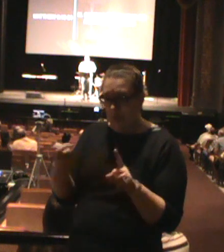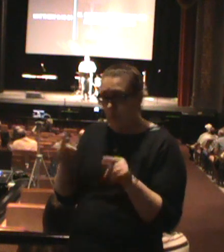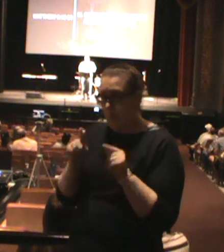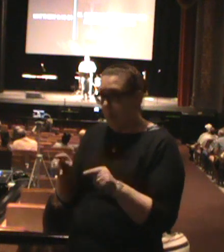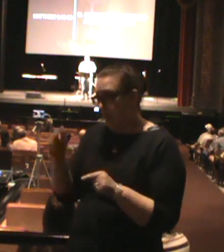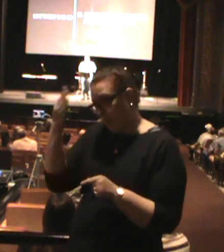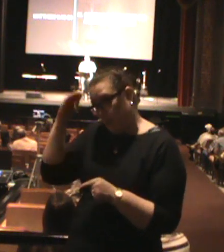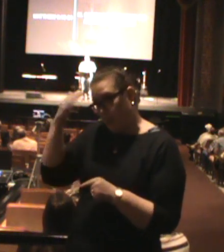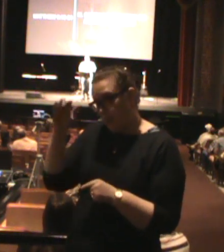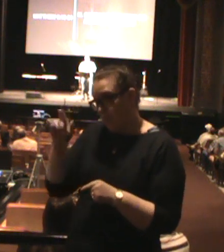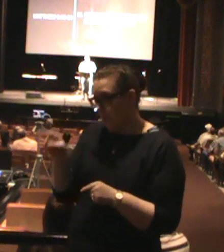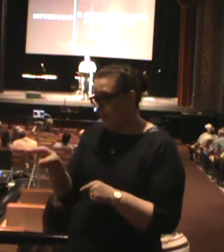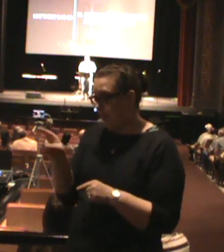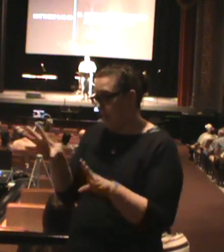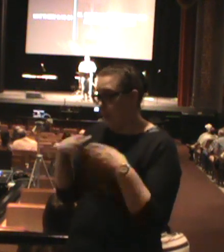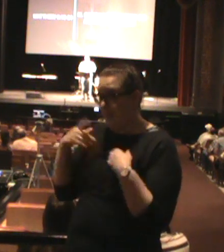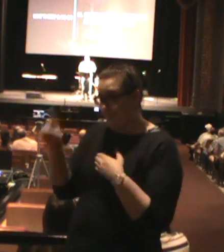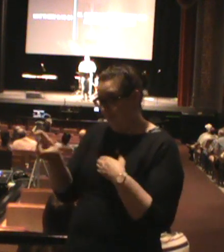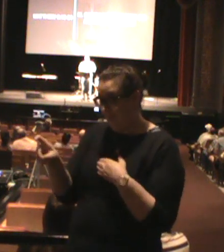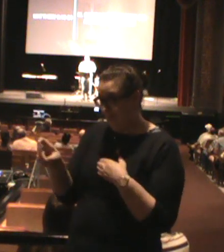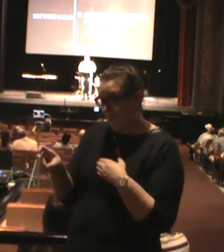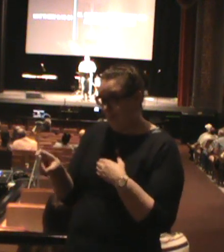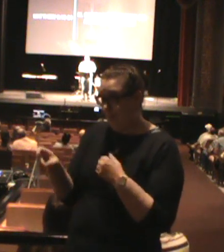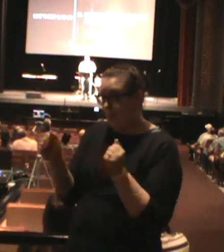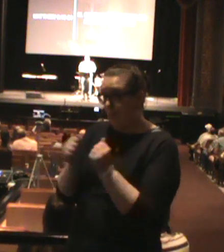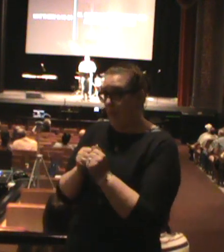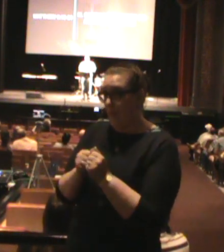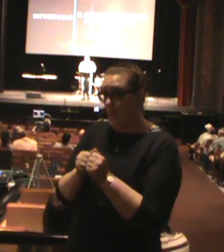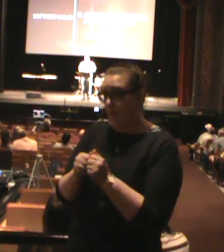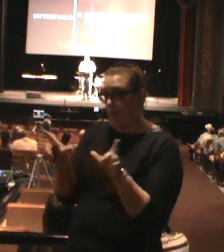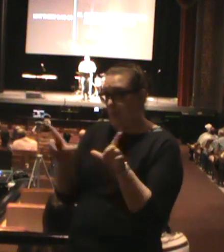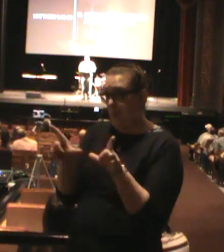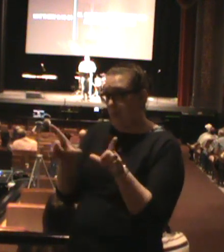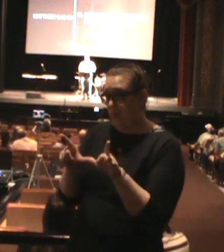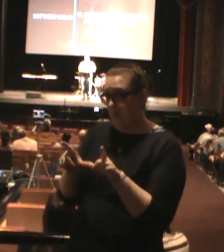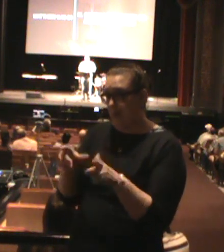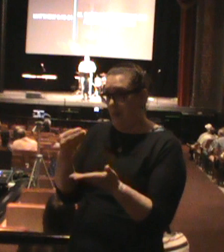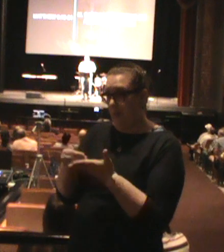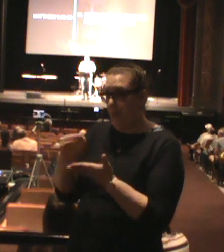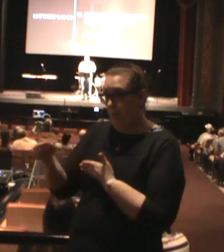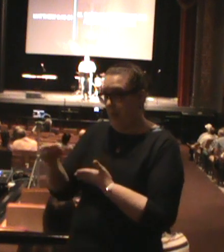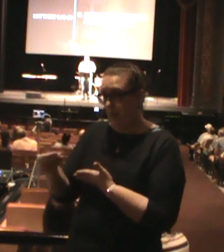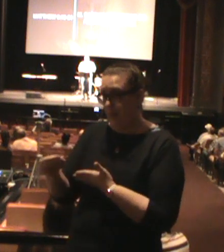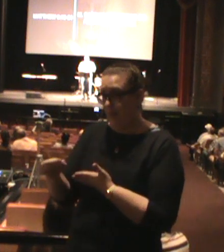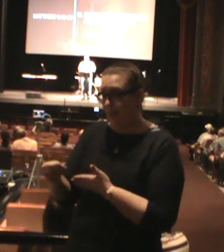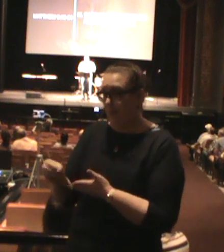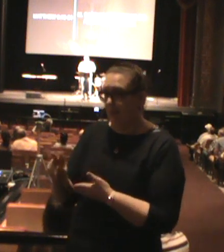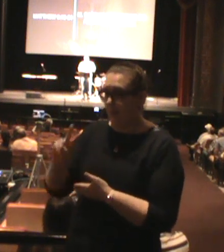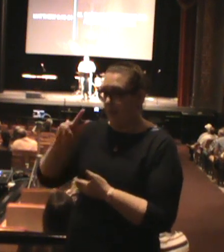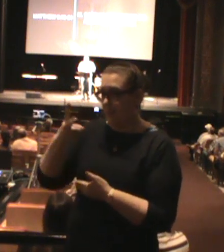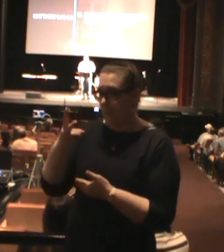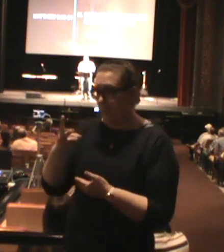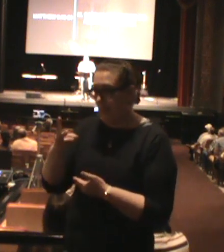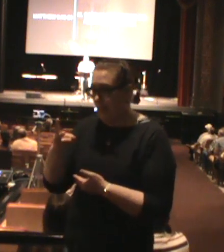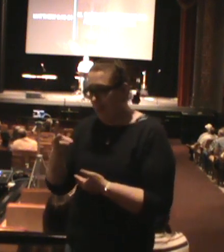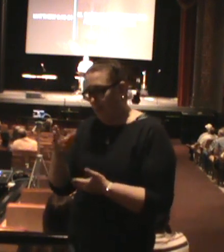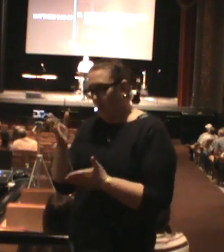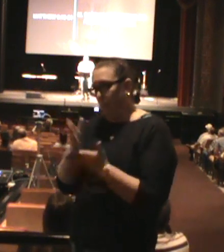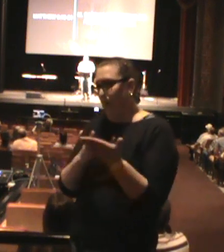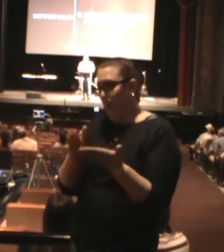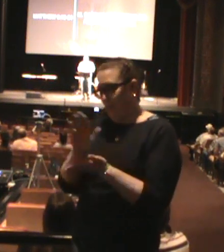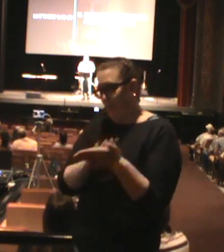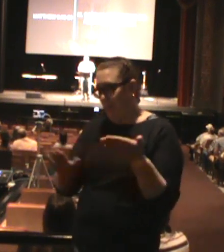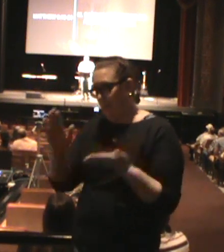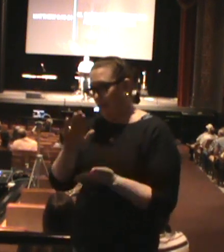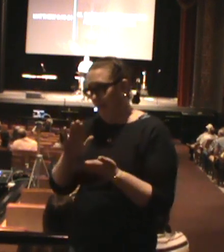didn't know that he had a need, with a check paying for his second semester in seminary. You can't outgive